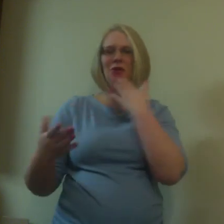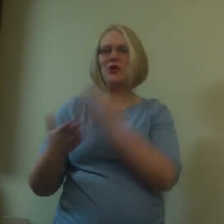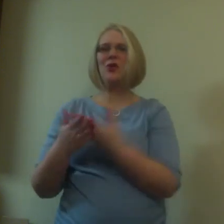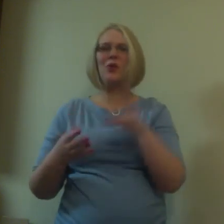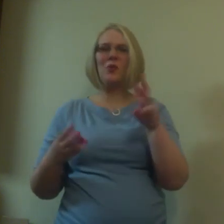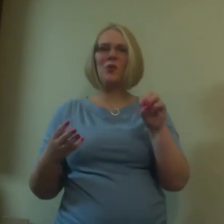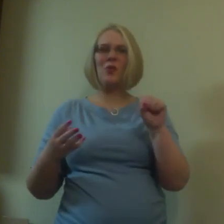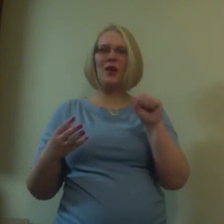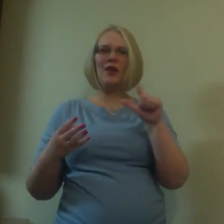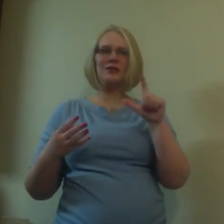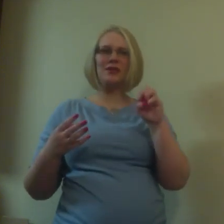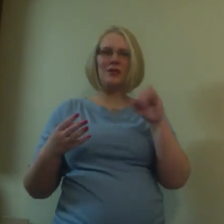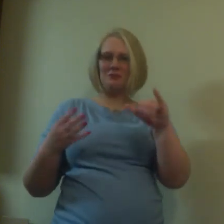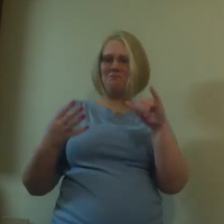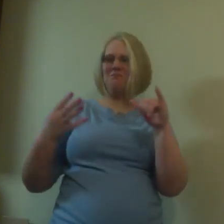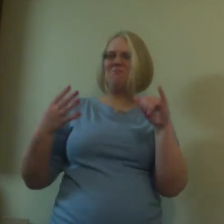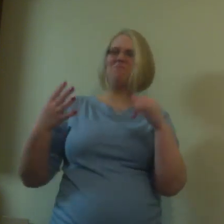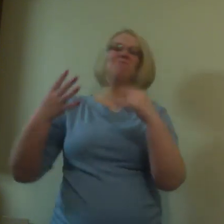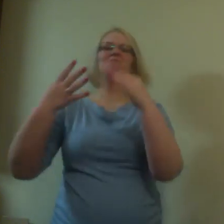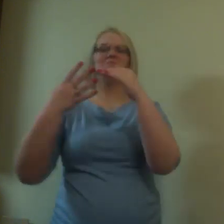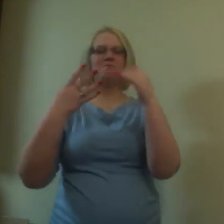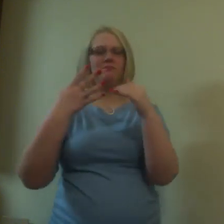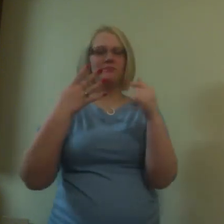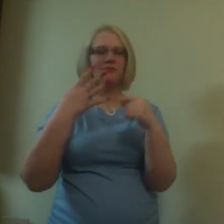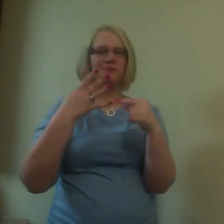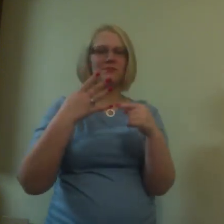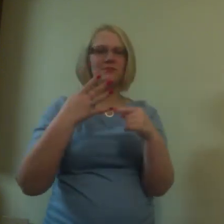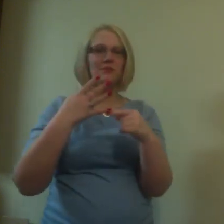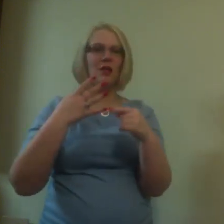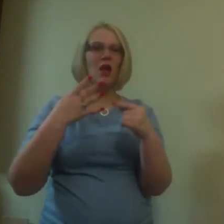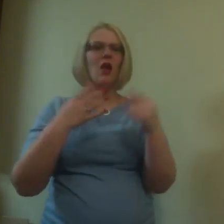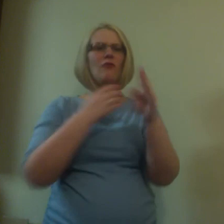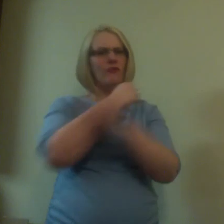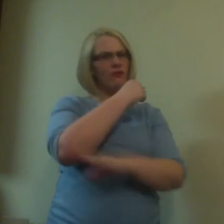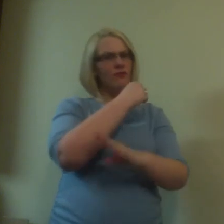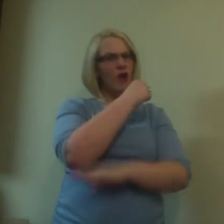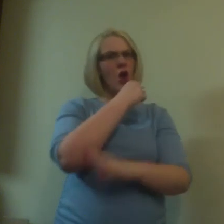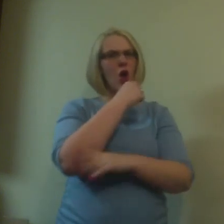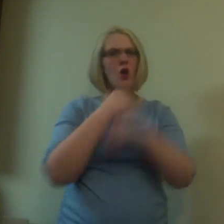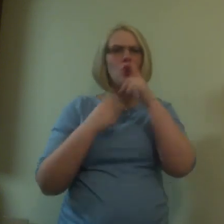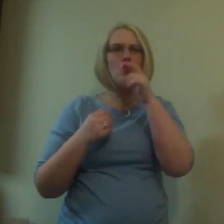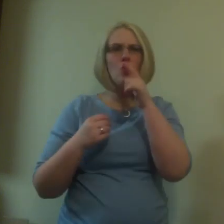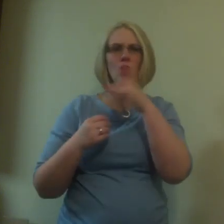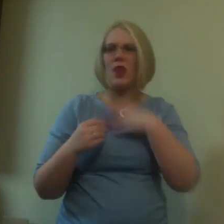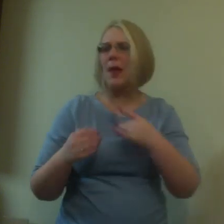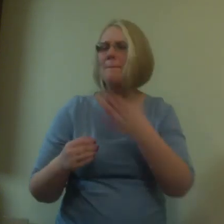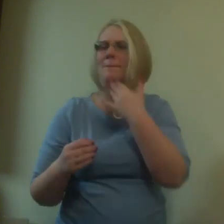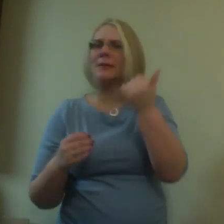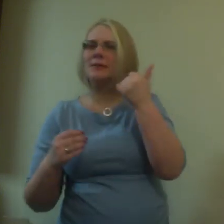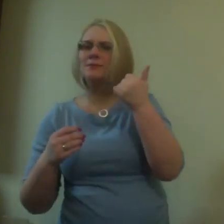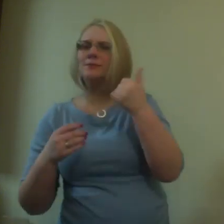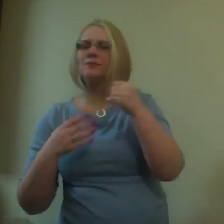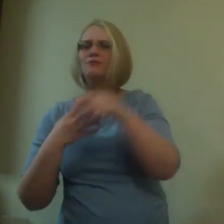Fall. Anybody like fall, the best of all the seasons? 1. So what's the most popular